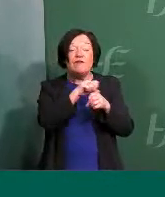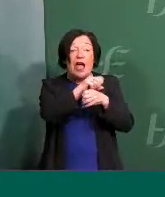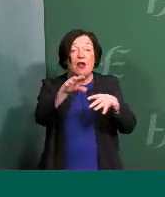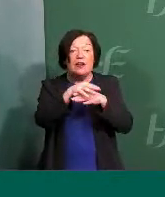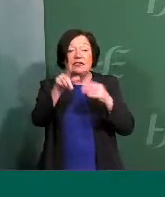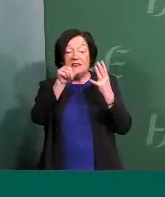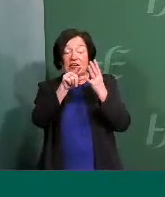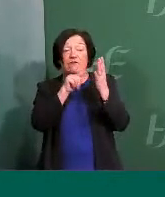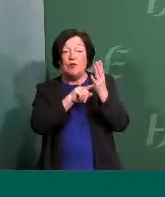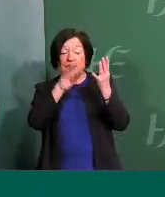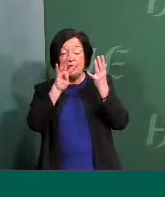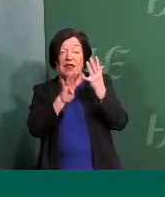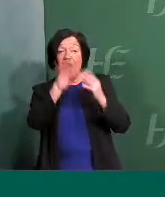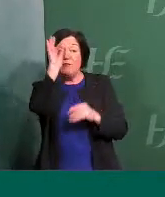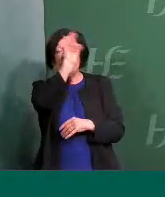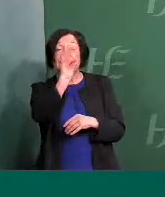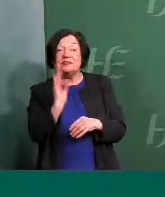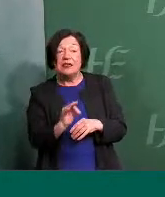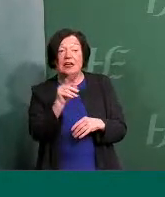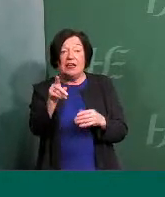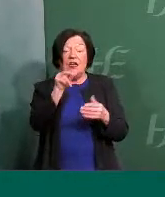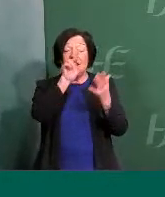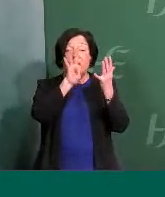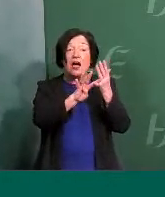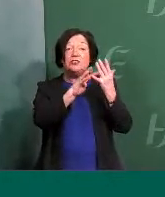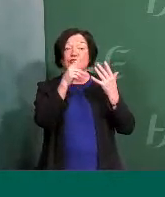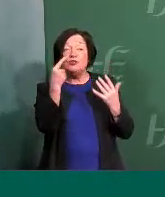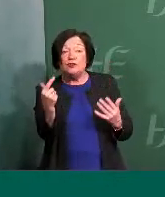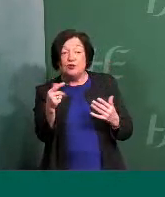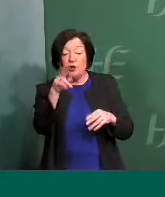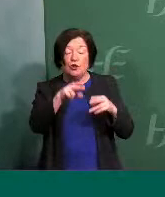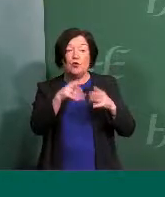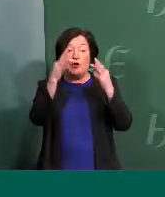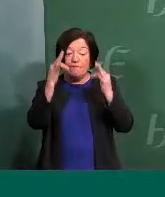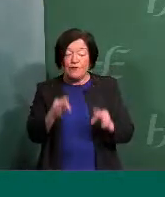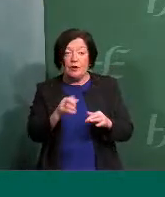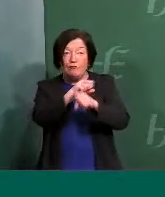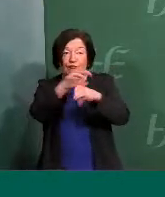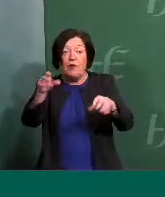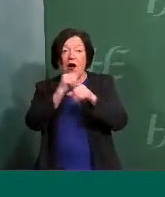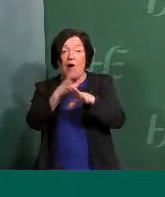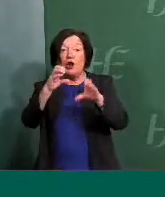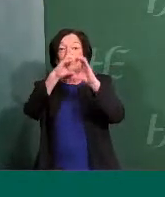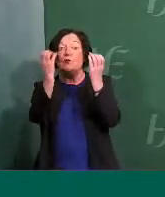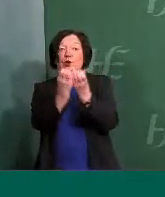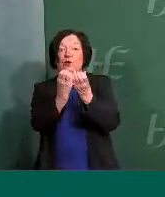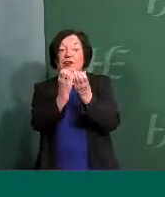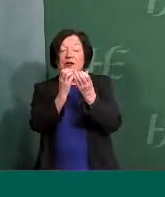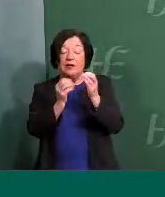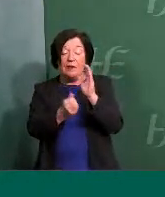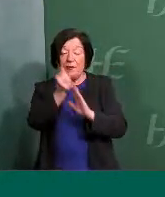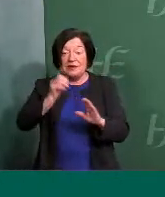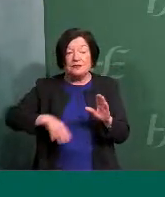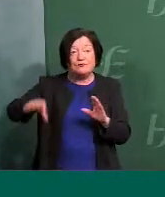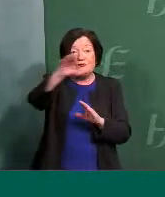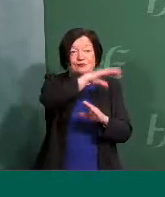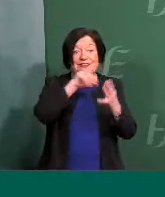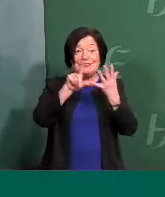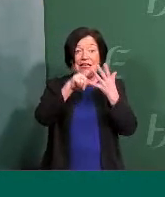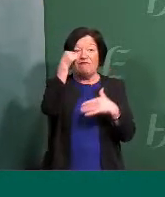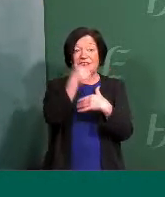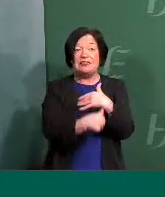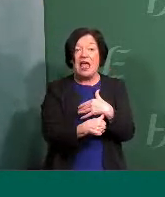it's at 7.79%, and we've had 92 new confirmed outbreaks across all community facilities in the last 7 days.